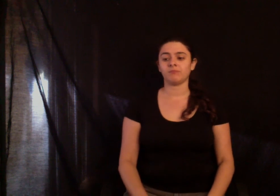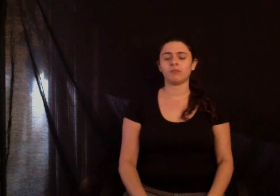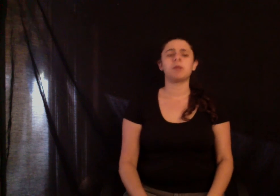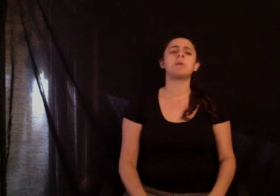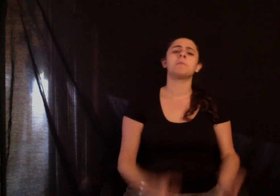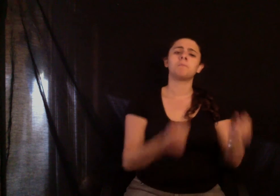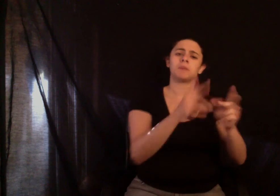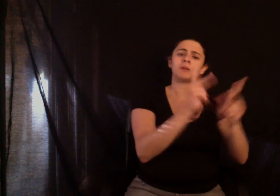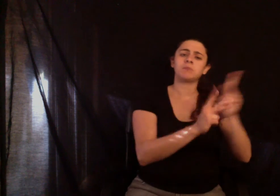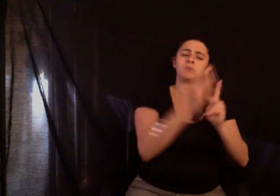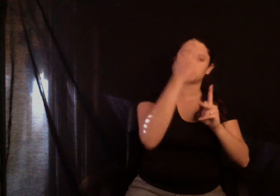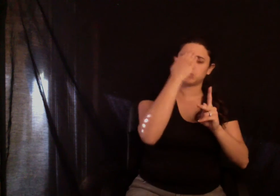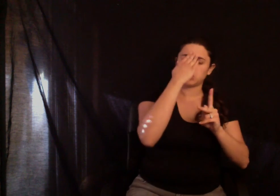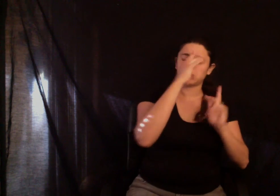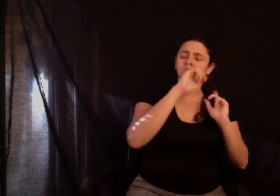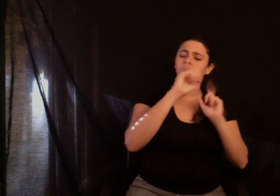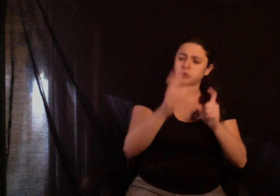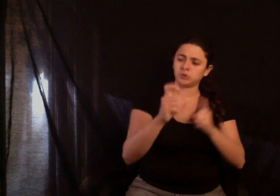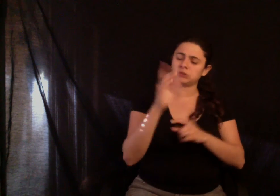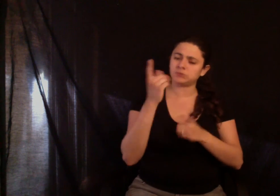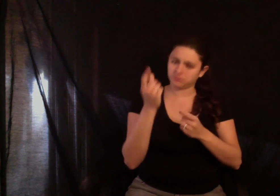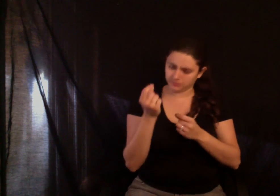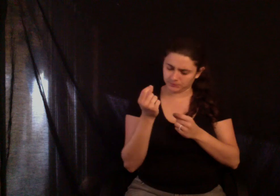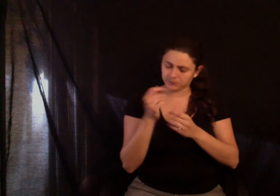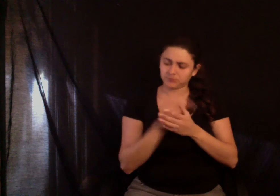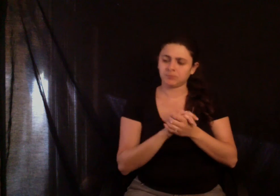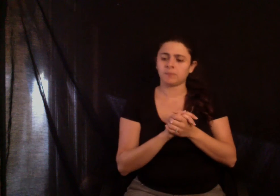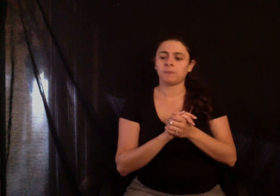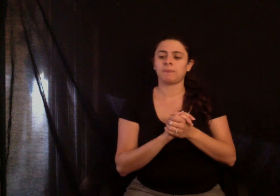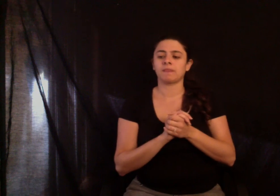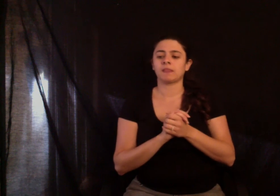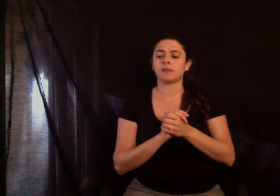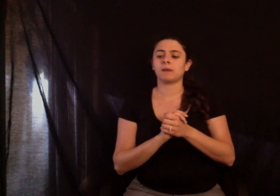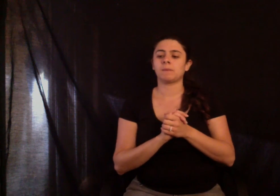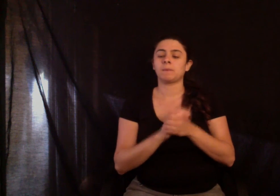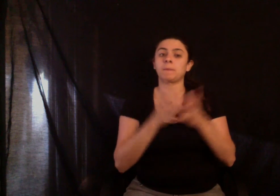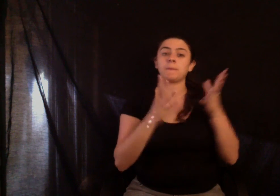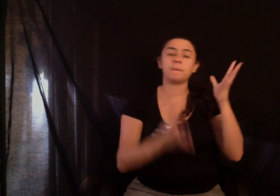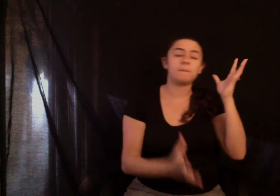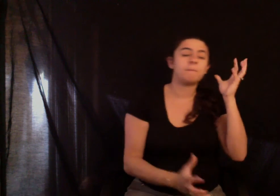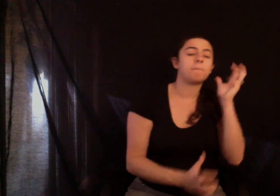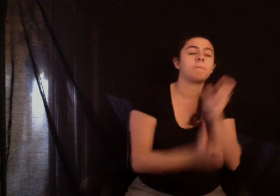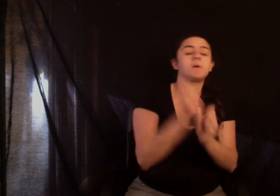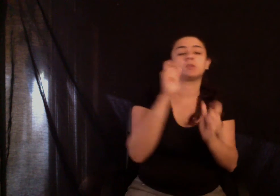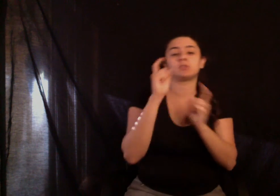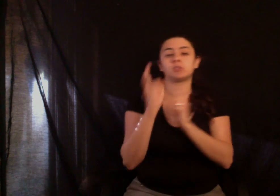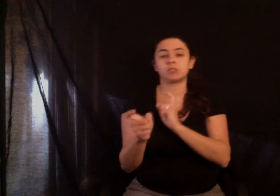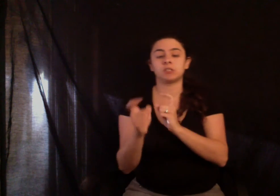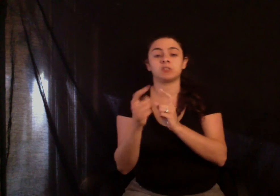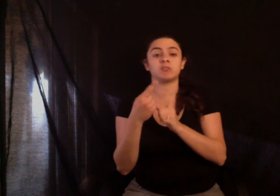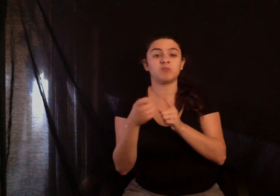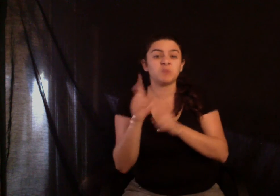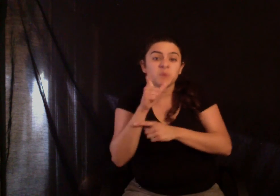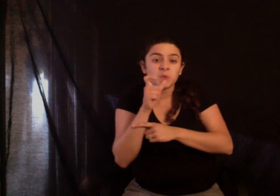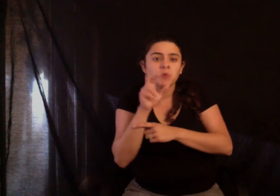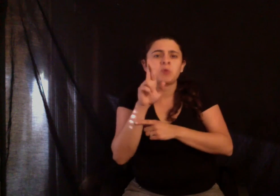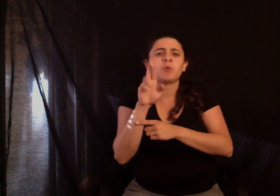and family did donate money, but the vast majority of it came from Redditors who never met him in person, never talked to him. I mean, I've never actually